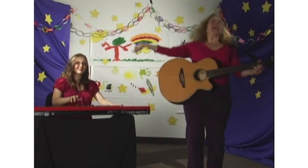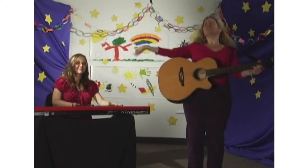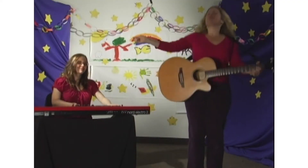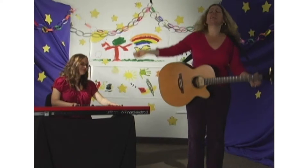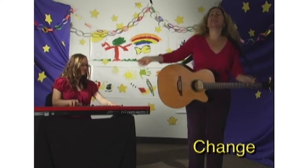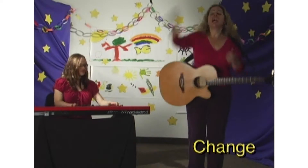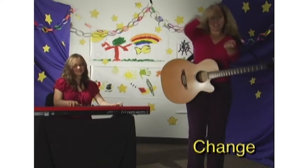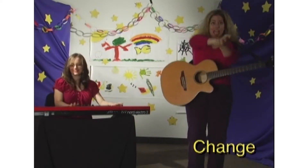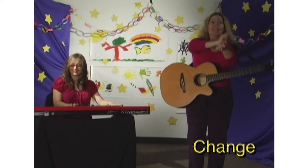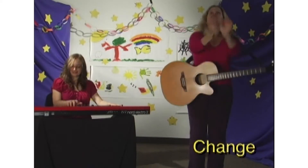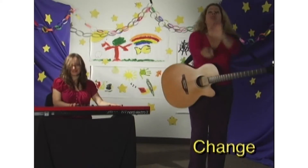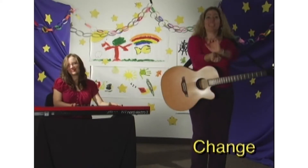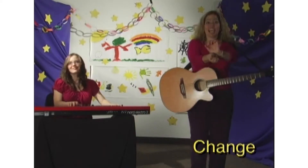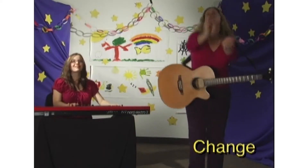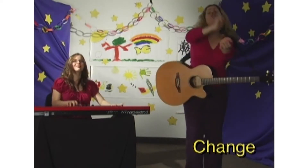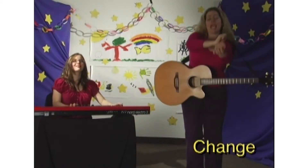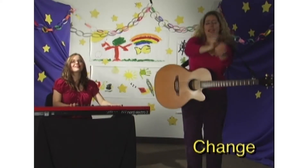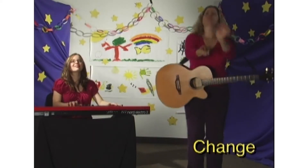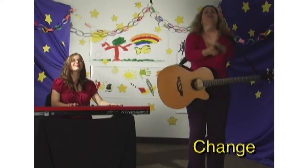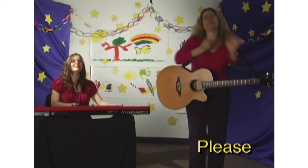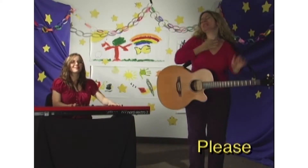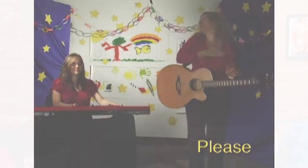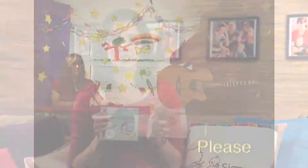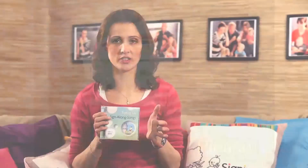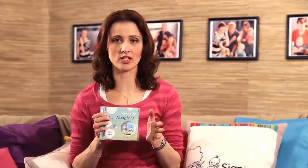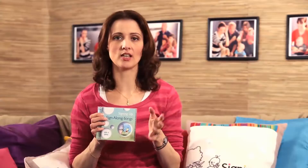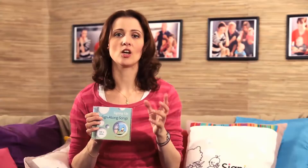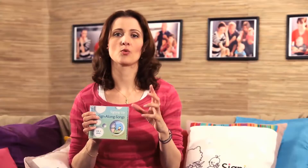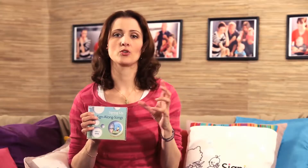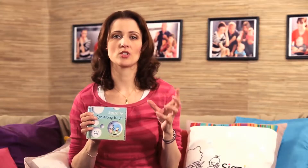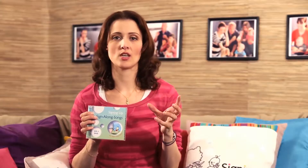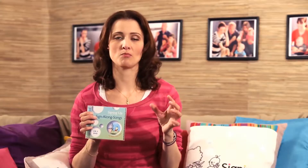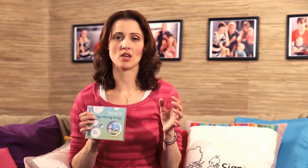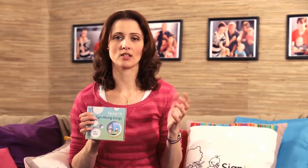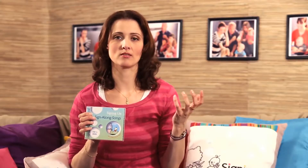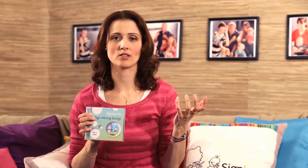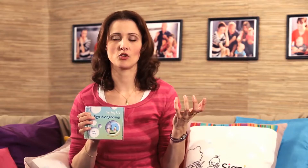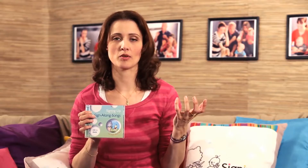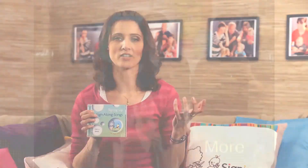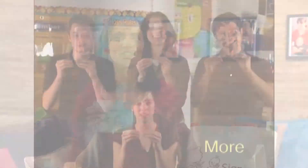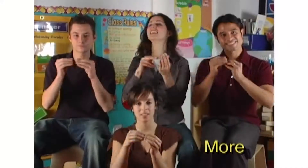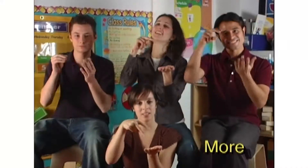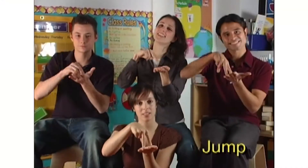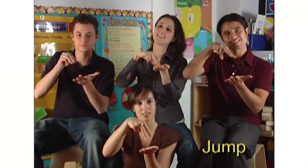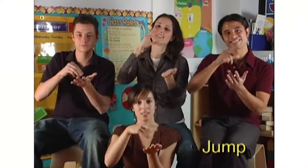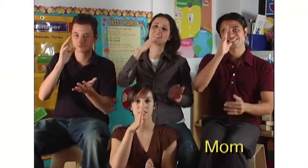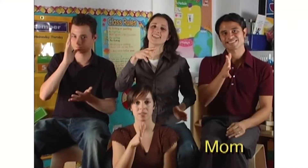etc. And there's a separate CD, and then there's a DVD where you see me and a few of my friends signing out all the